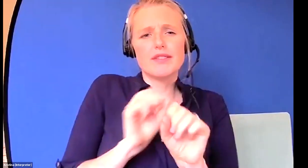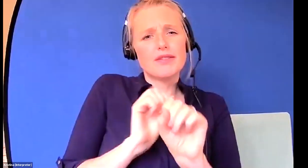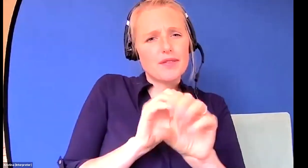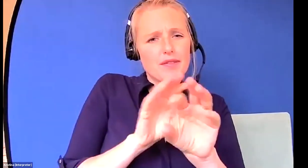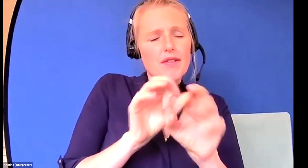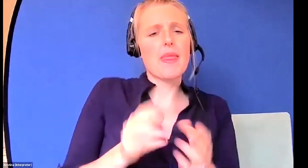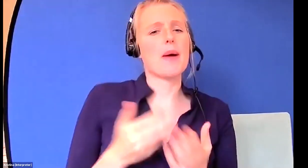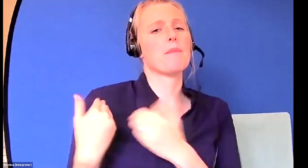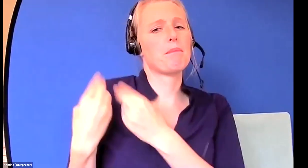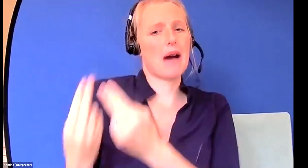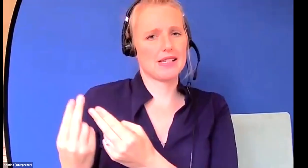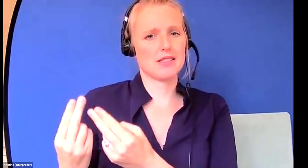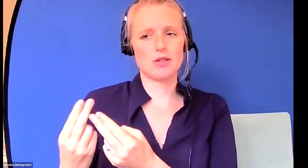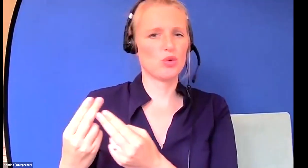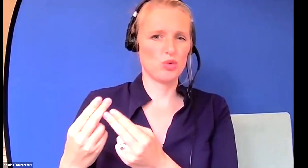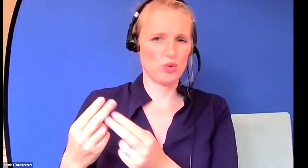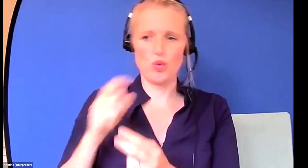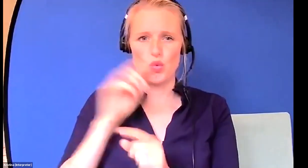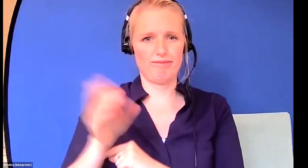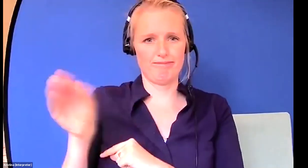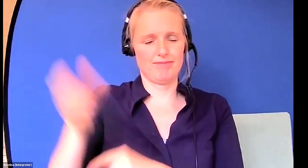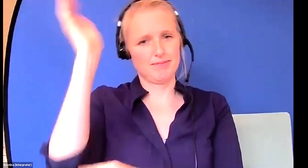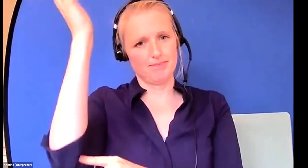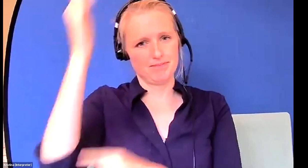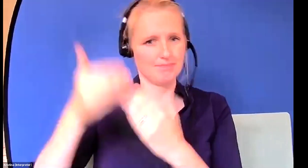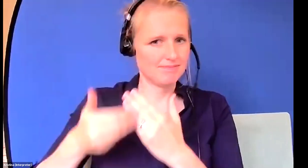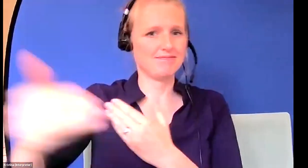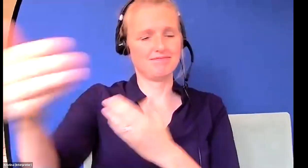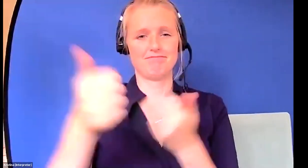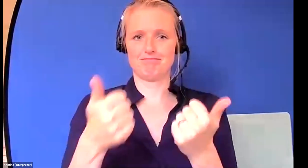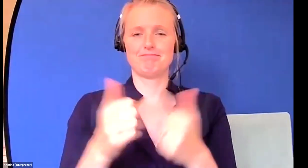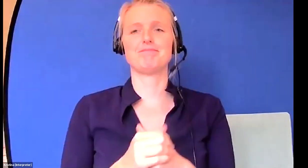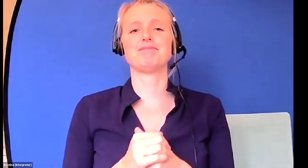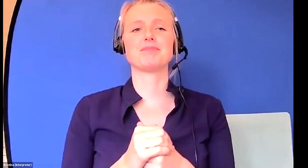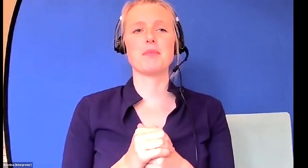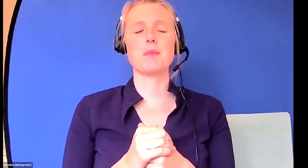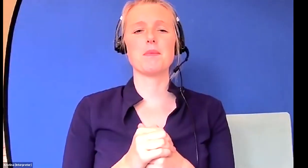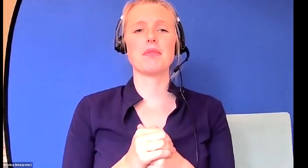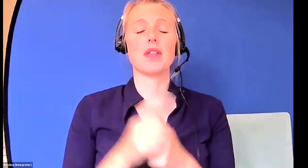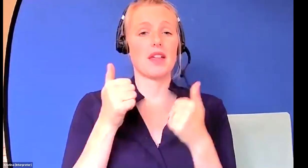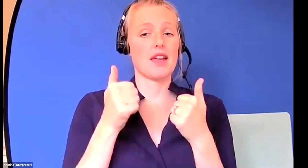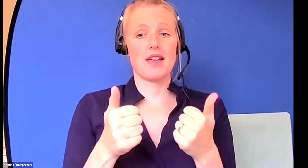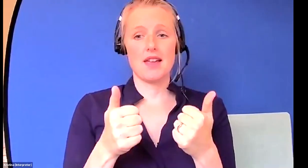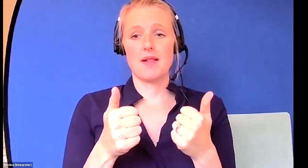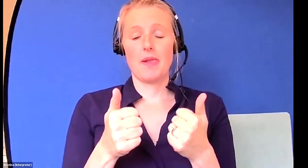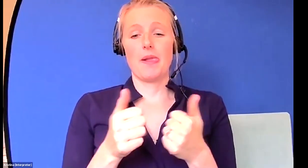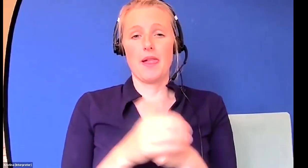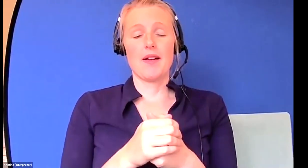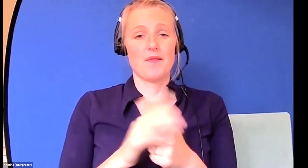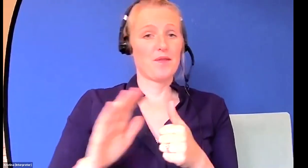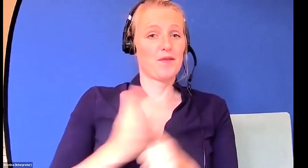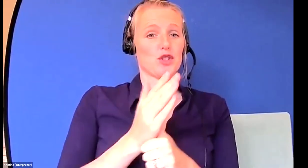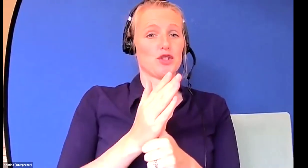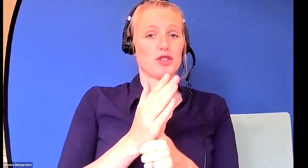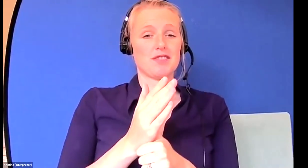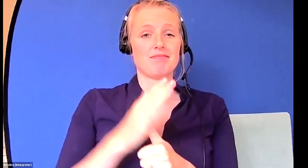to to kind of start the ball rolling in terms of today's events. So what I'd like to do